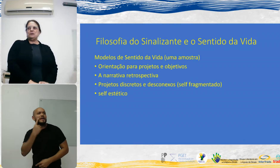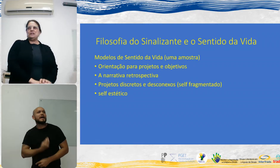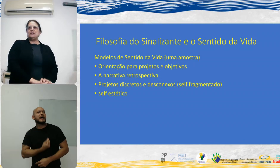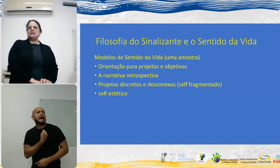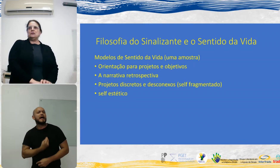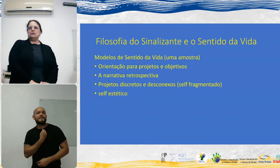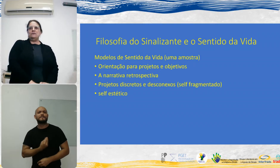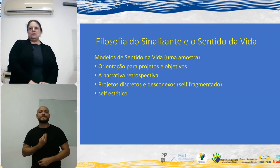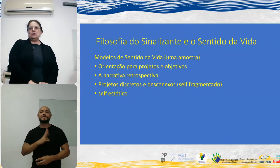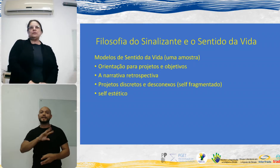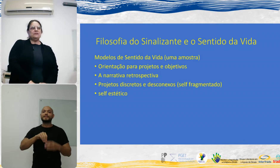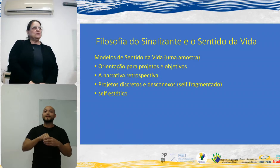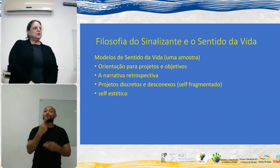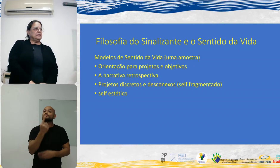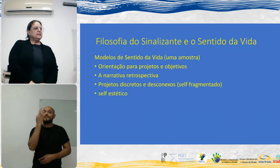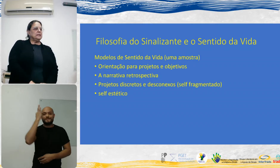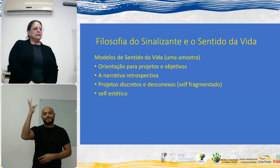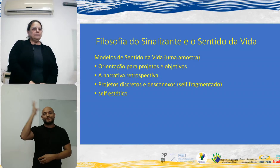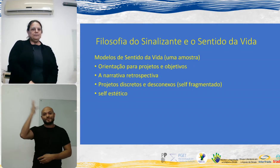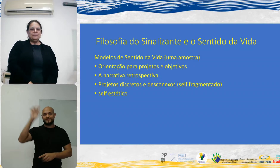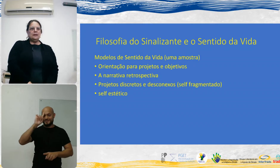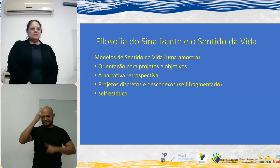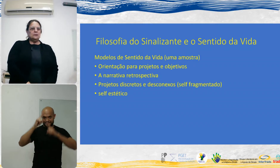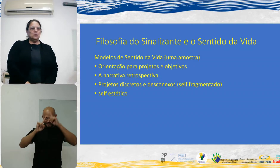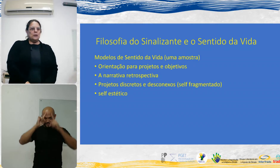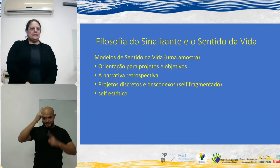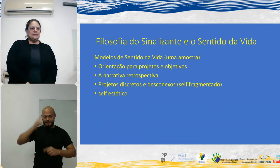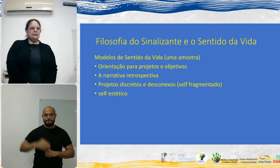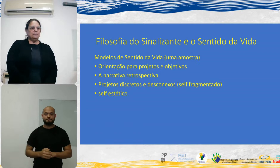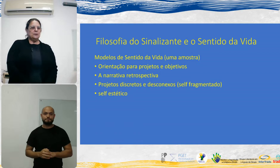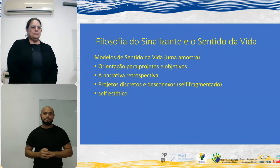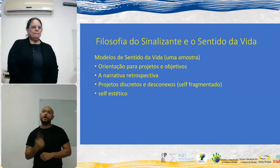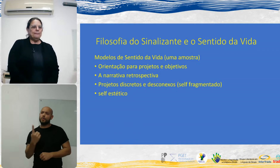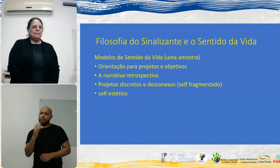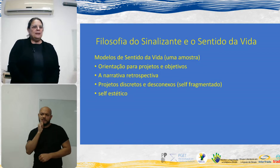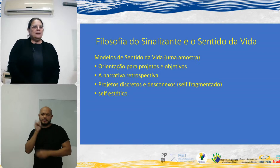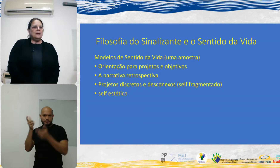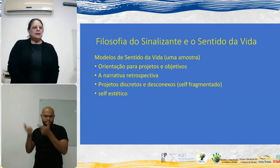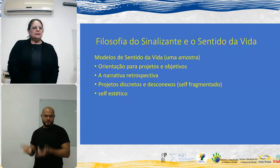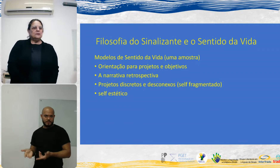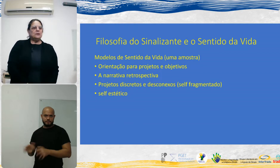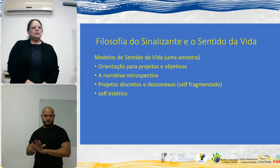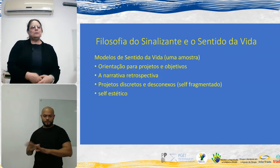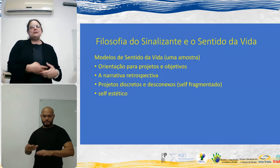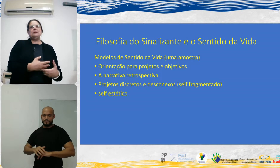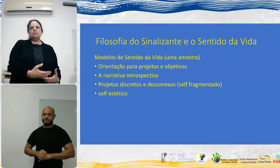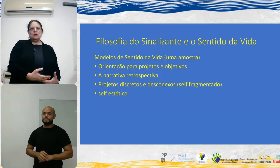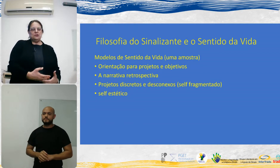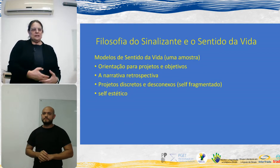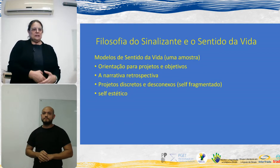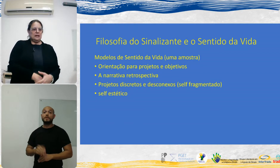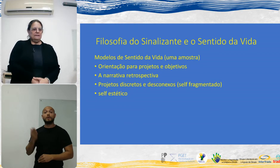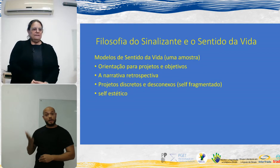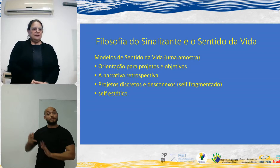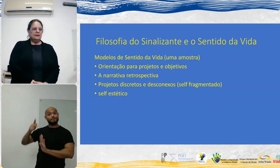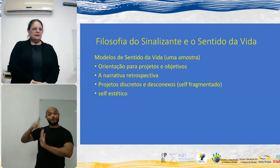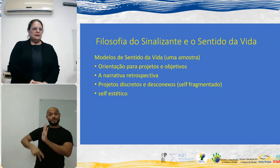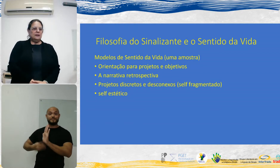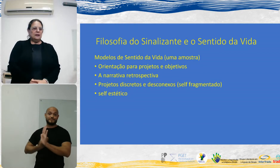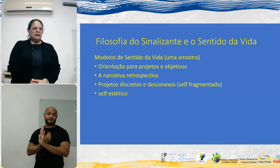a particular philosophy or idea. The one example. And so that would be project life.